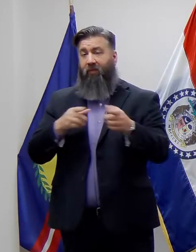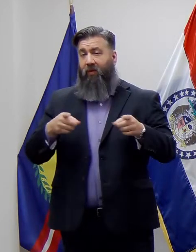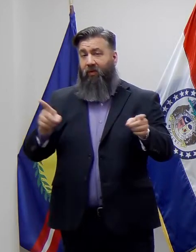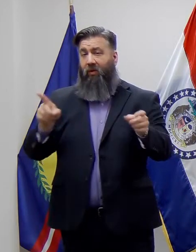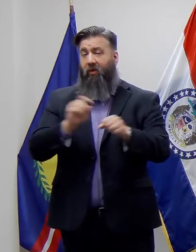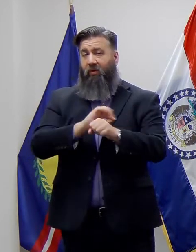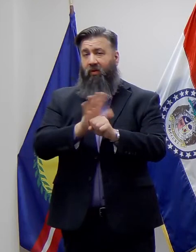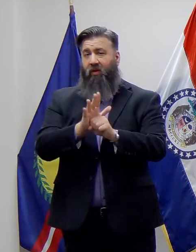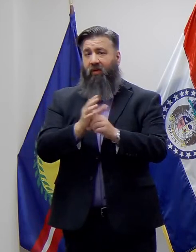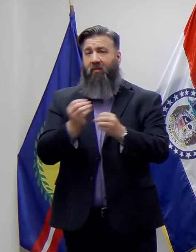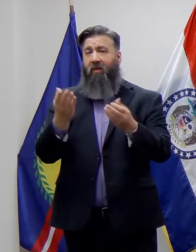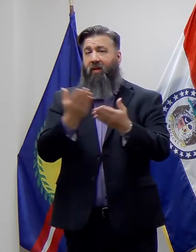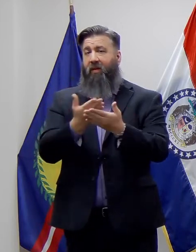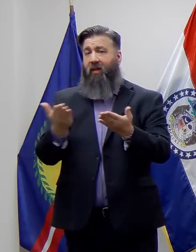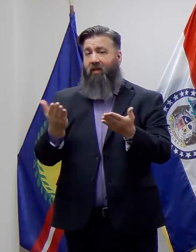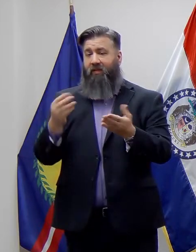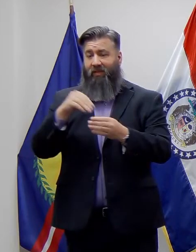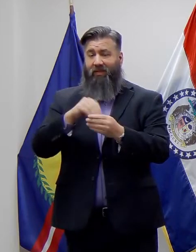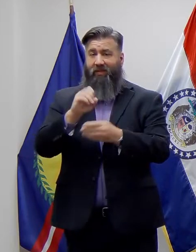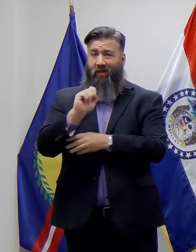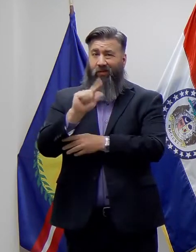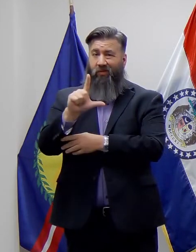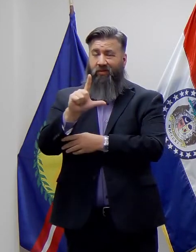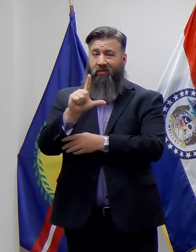lot of things in the community were